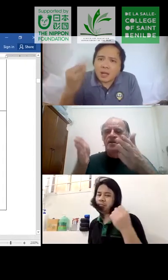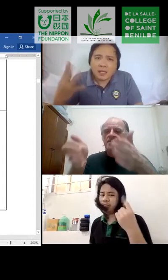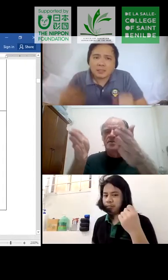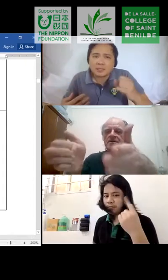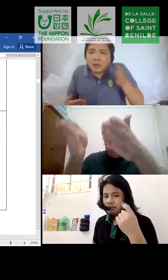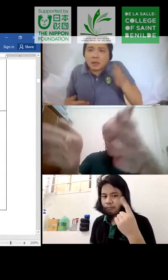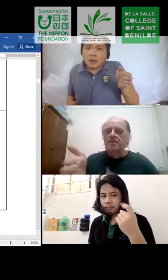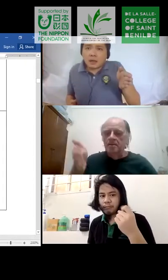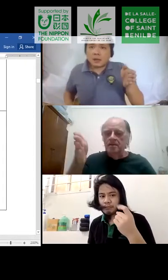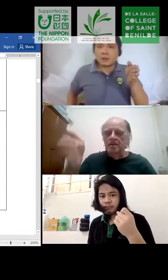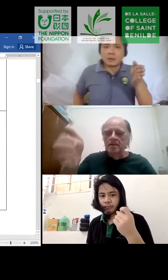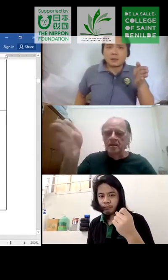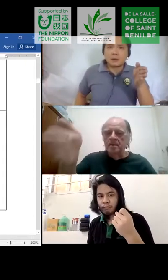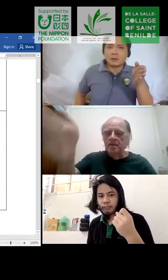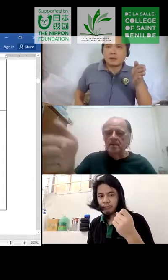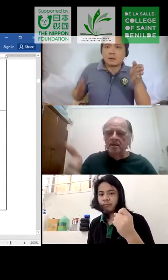not this.